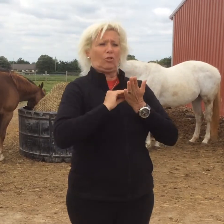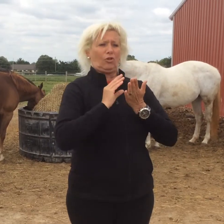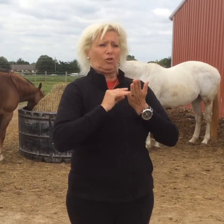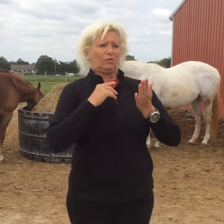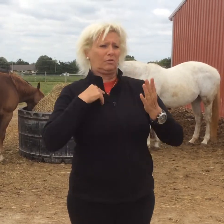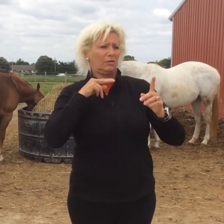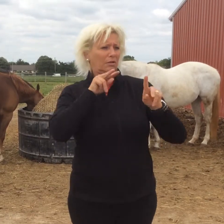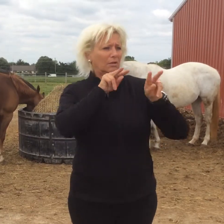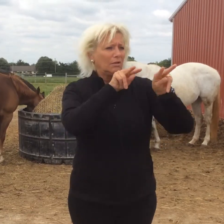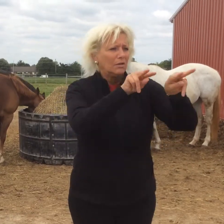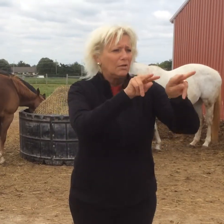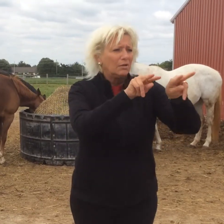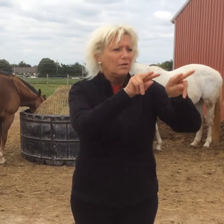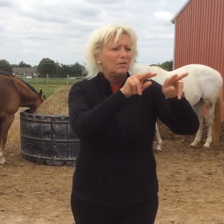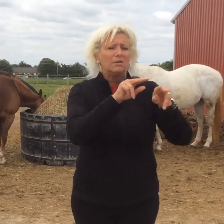about themselves.